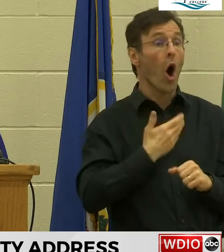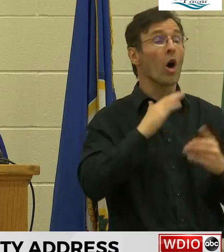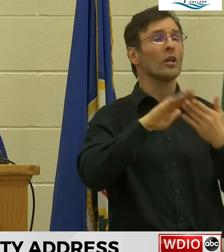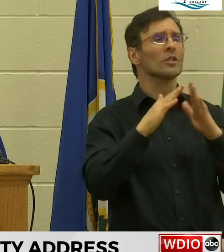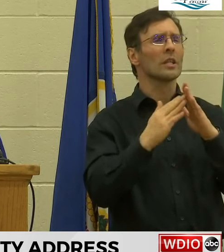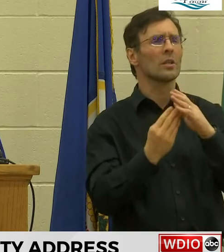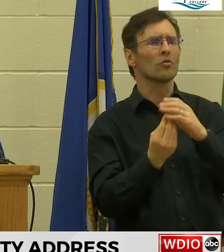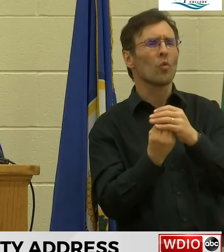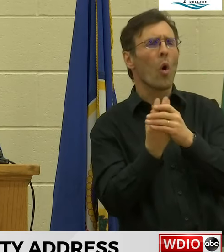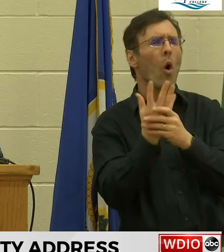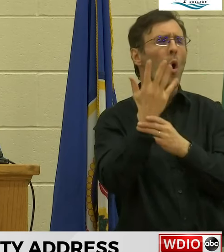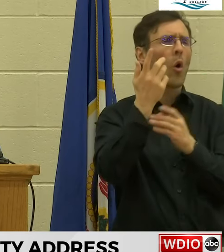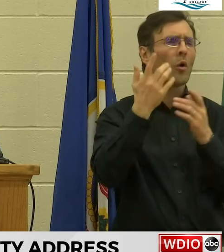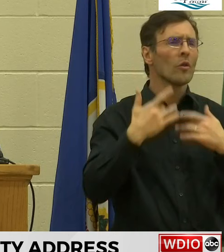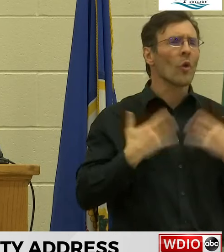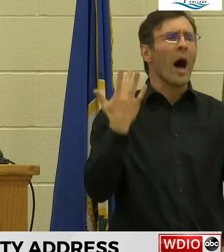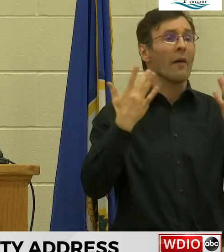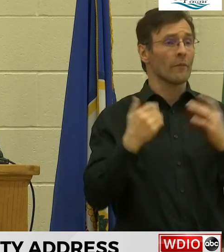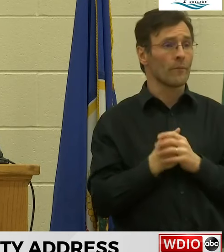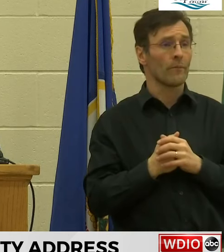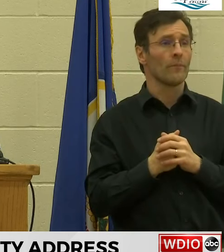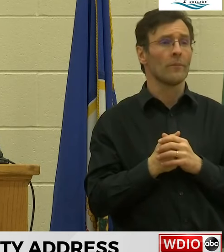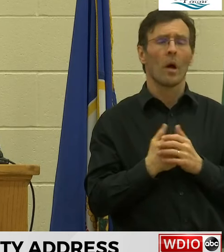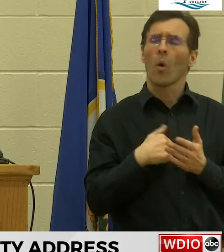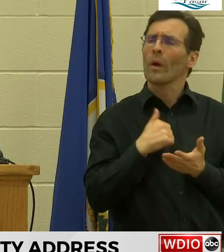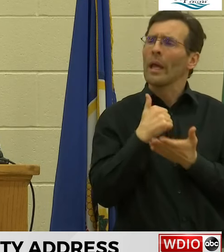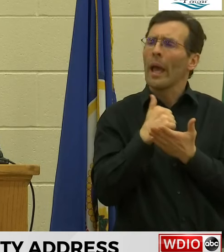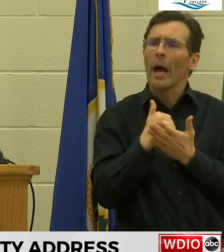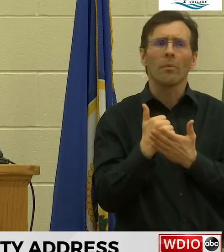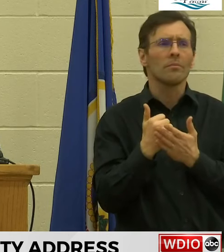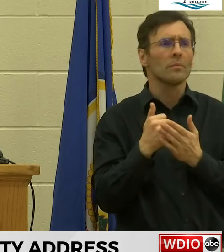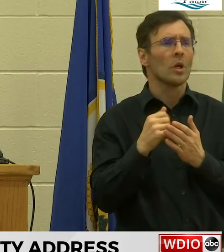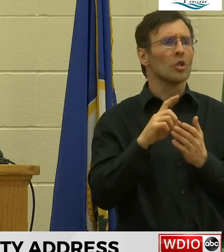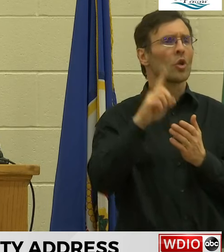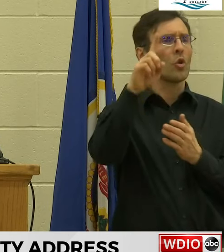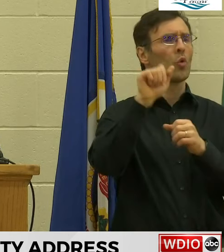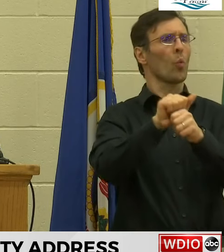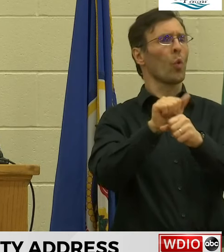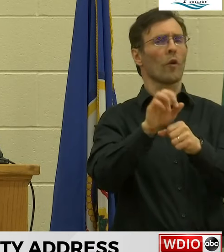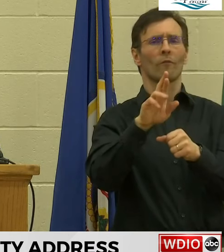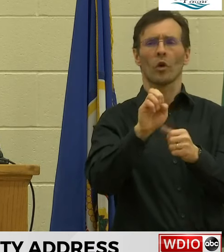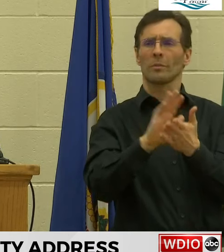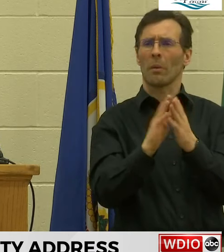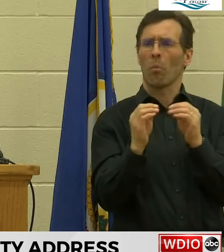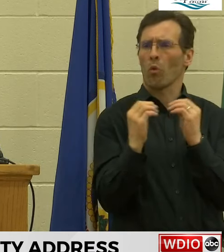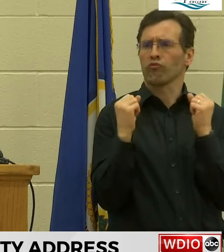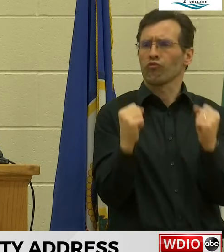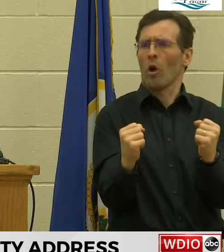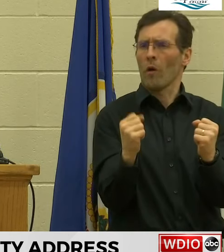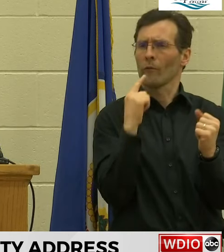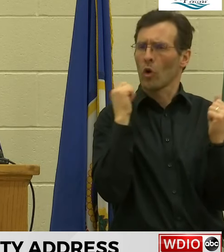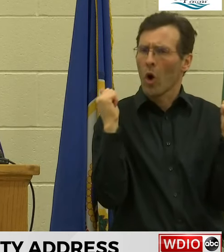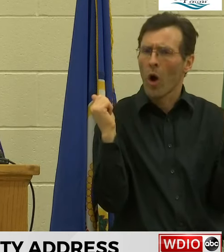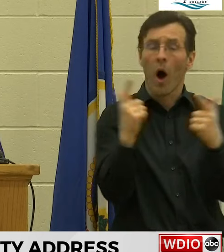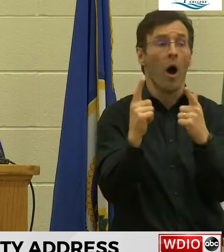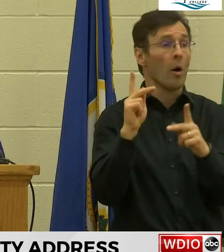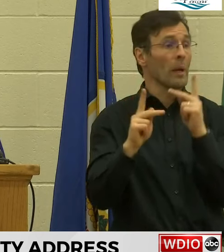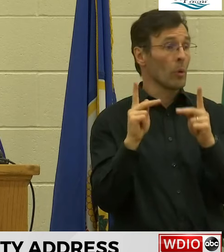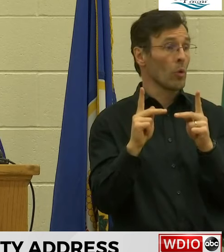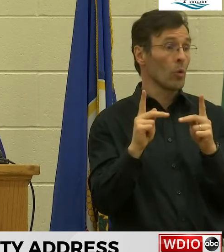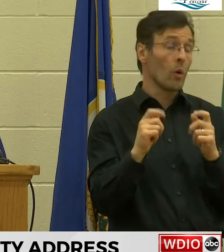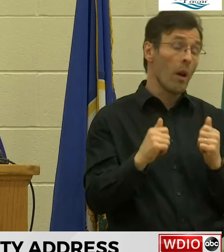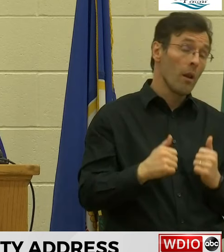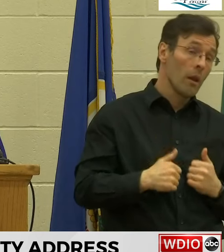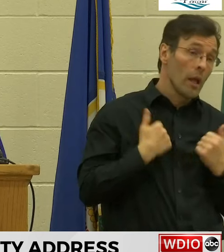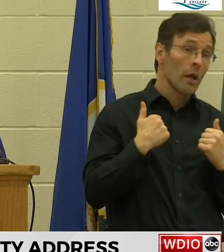grow and to thrive. We strengthen Duluth's workforce for all people who live and